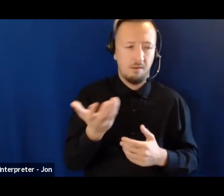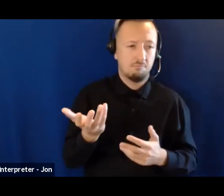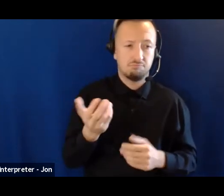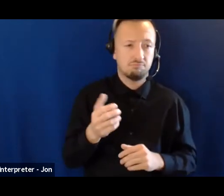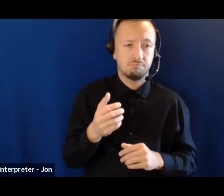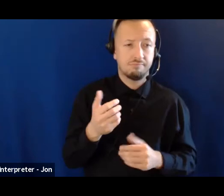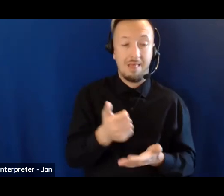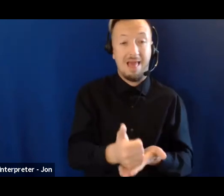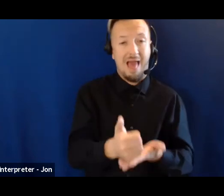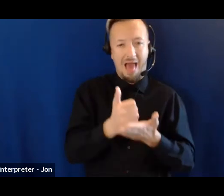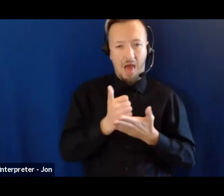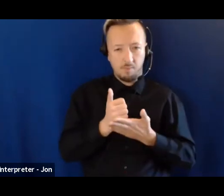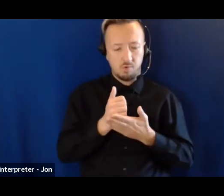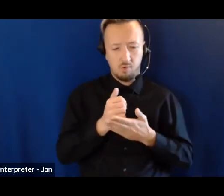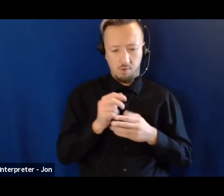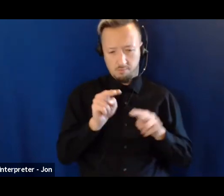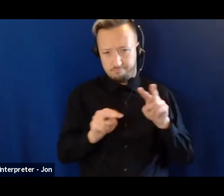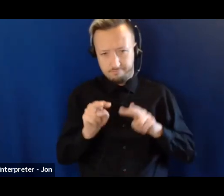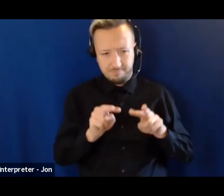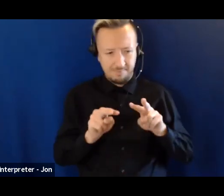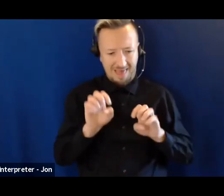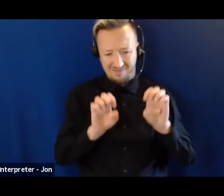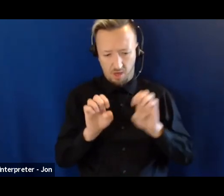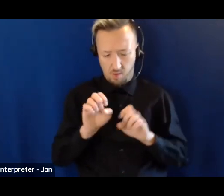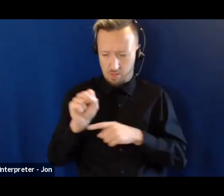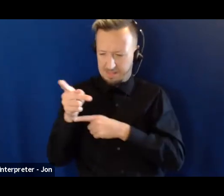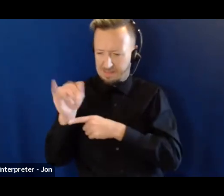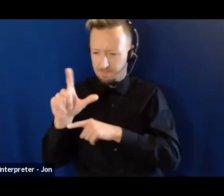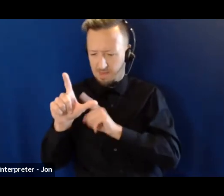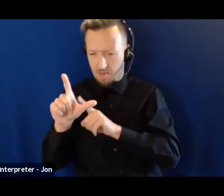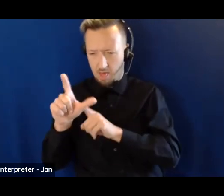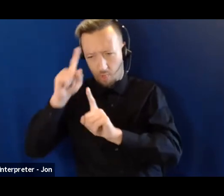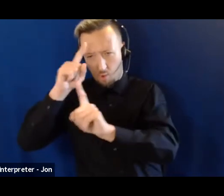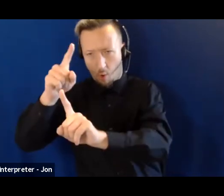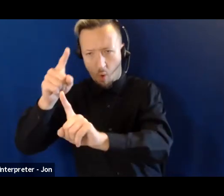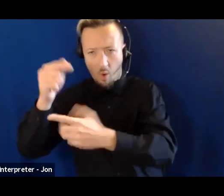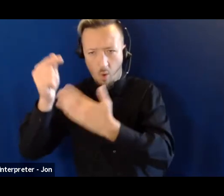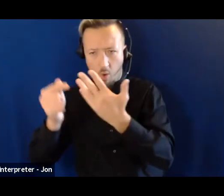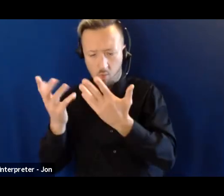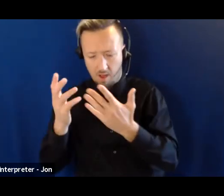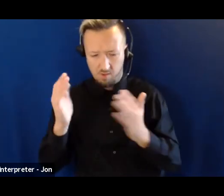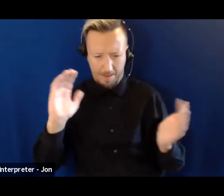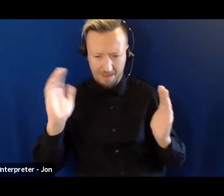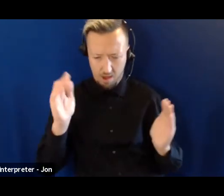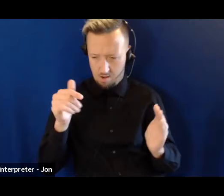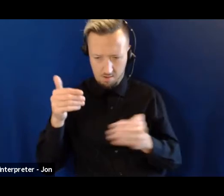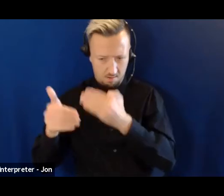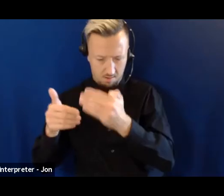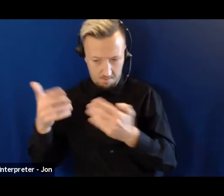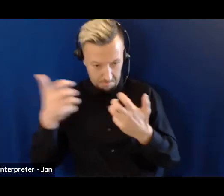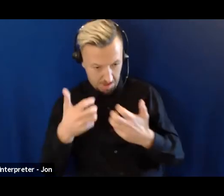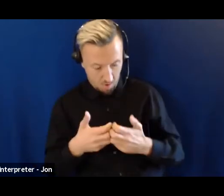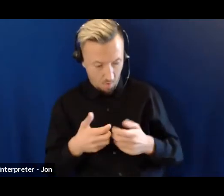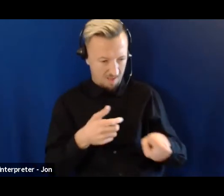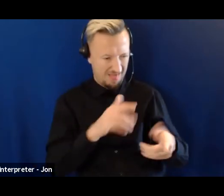to, evaluate and monitor the goals of the spill, just to see where things are. If there's issues that centers are